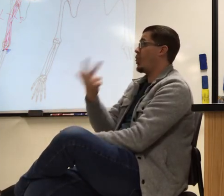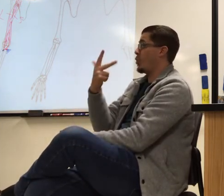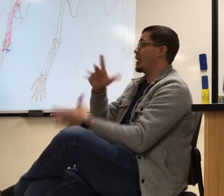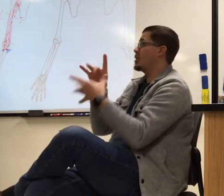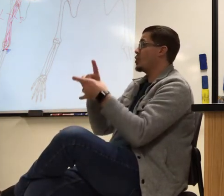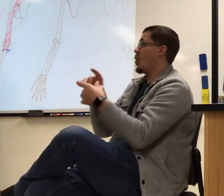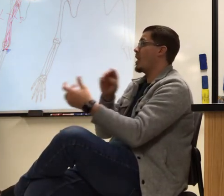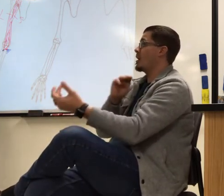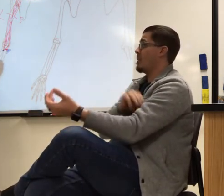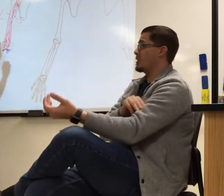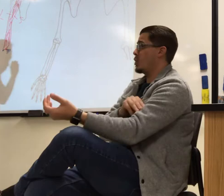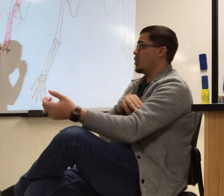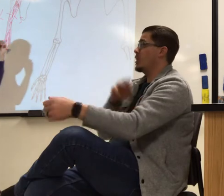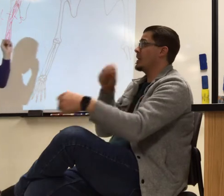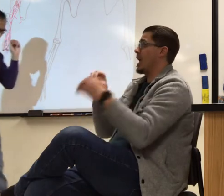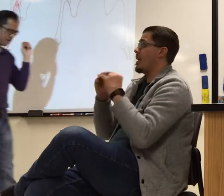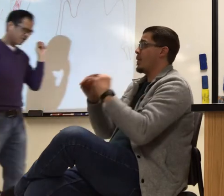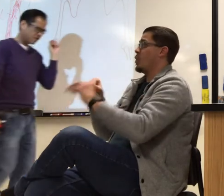move the